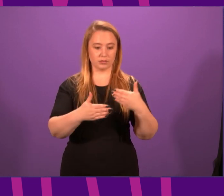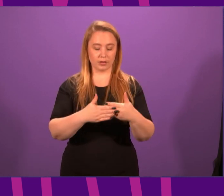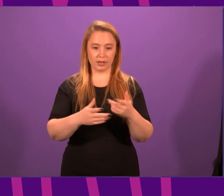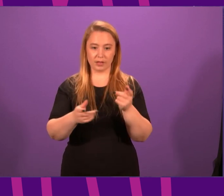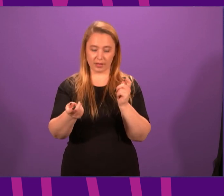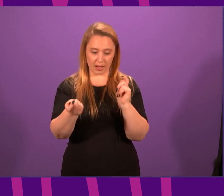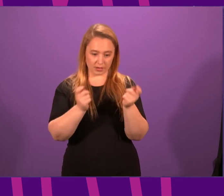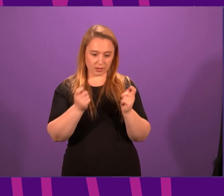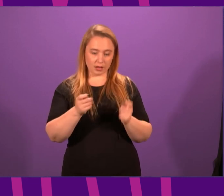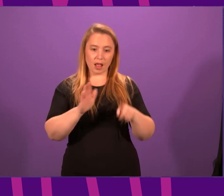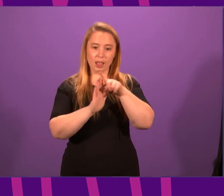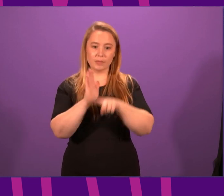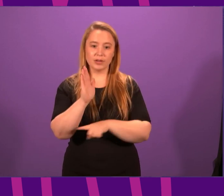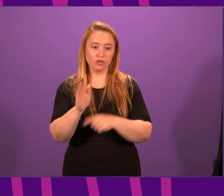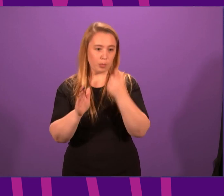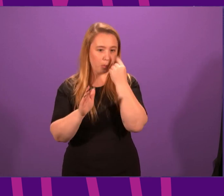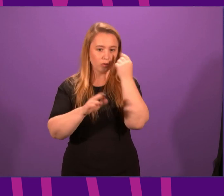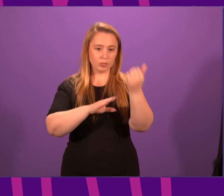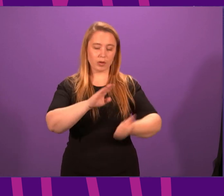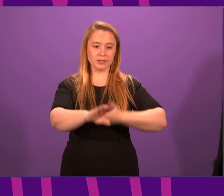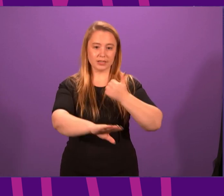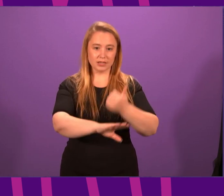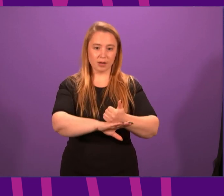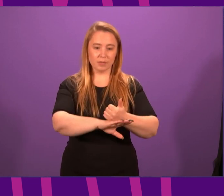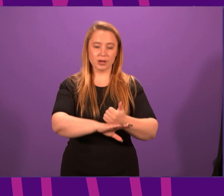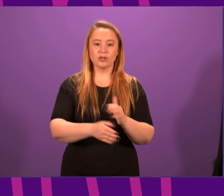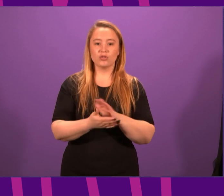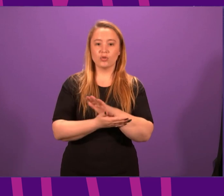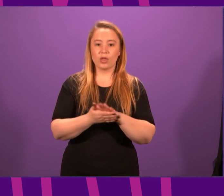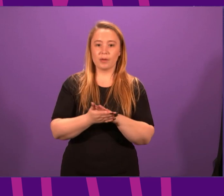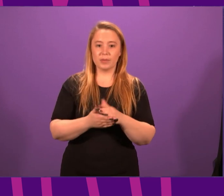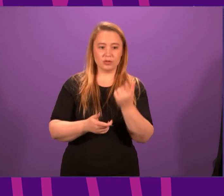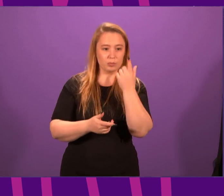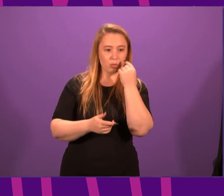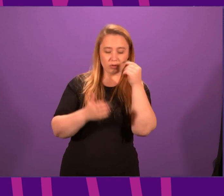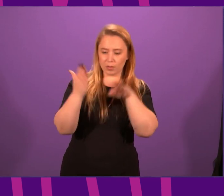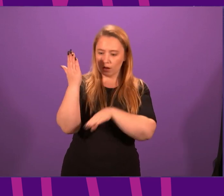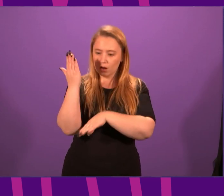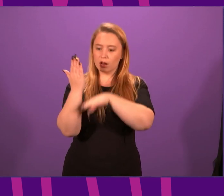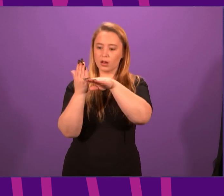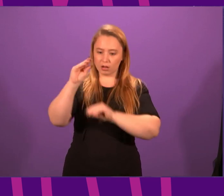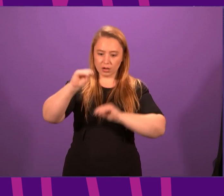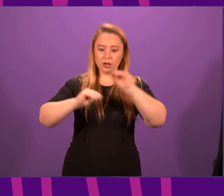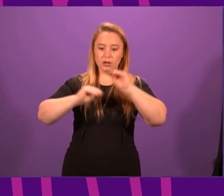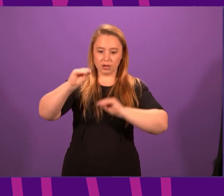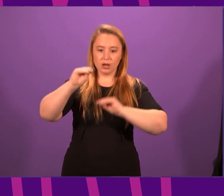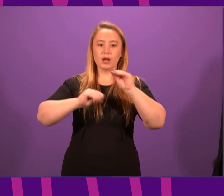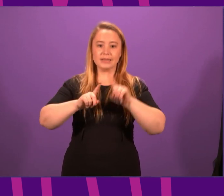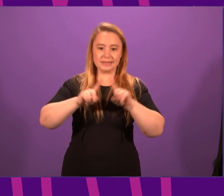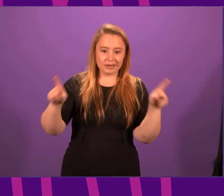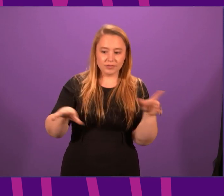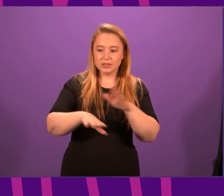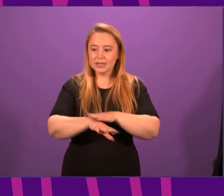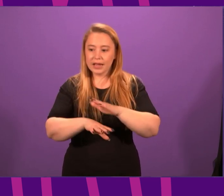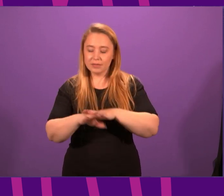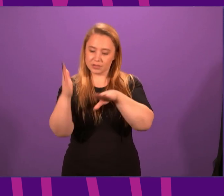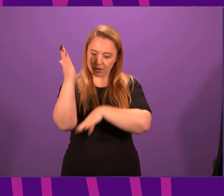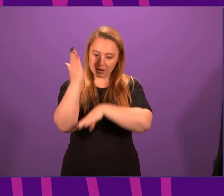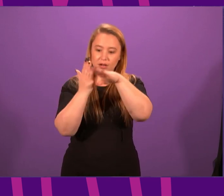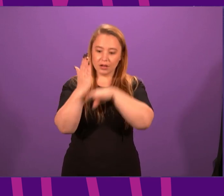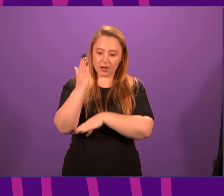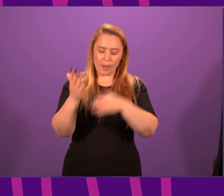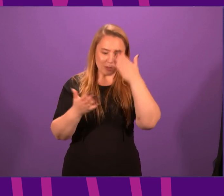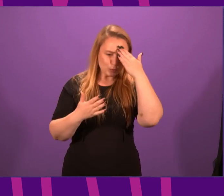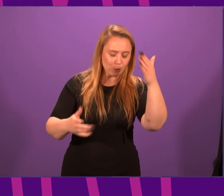be introduced. So potentially different parts of the country bobbing in out of different levels at different times